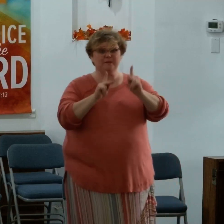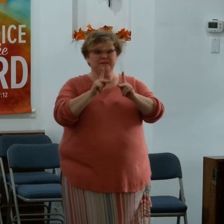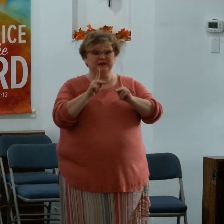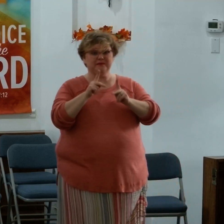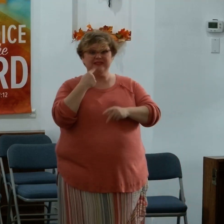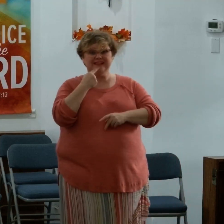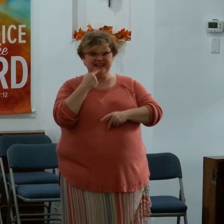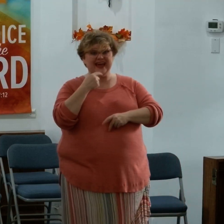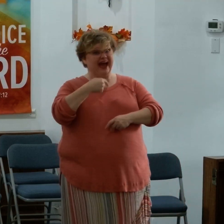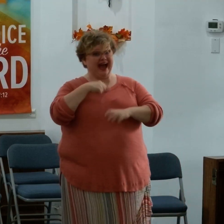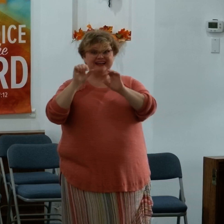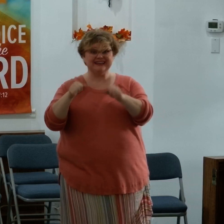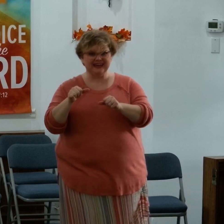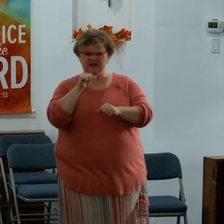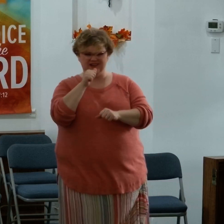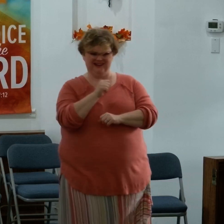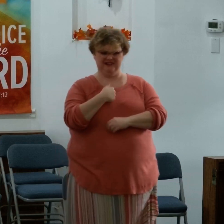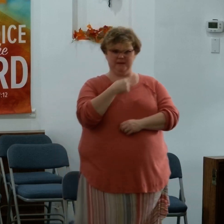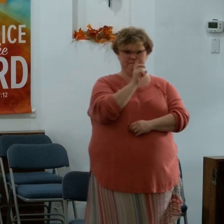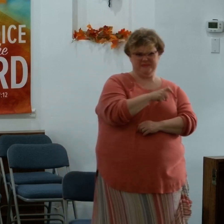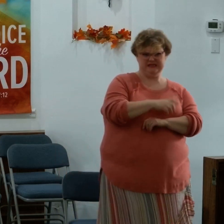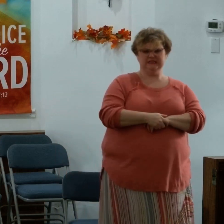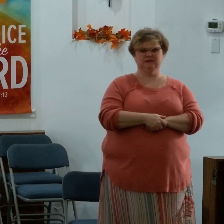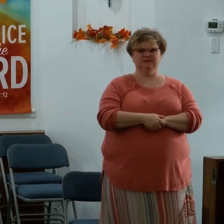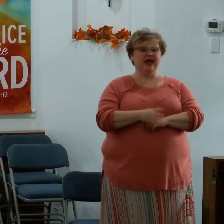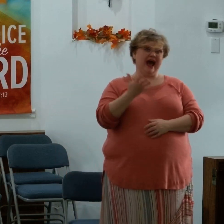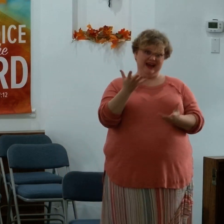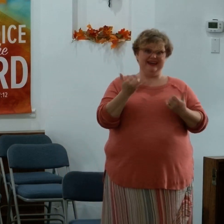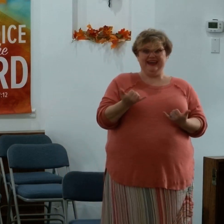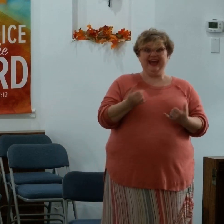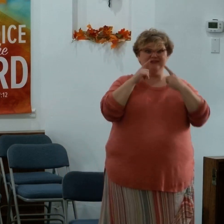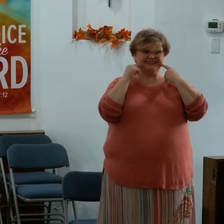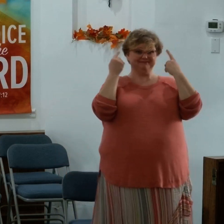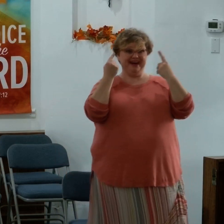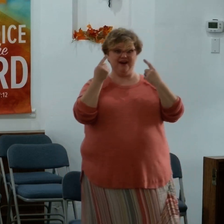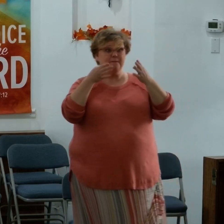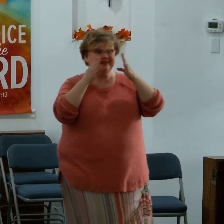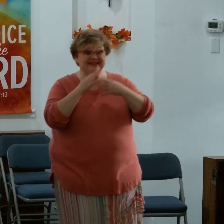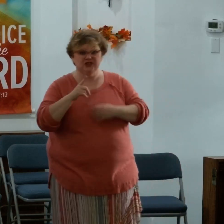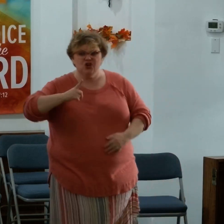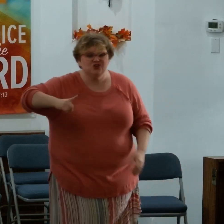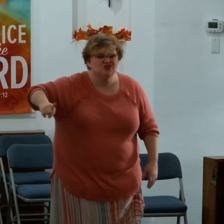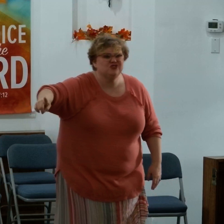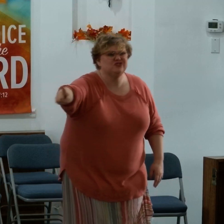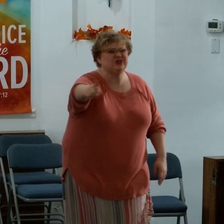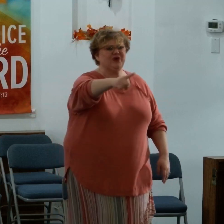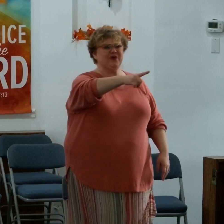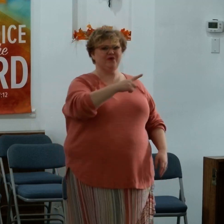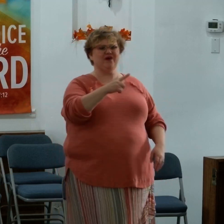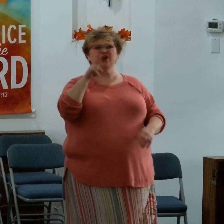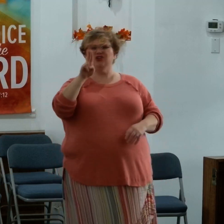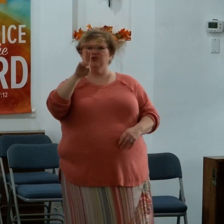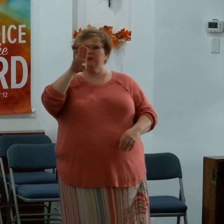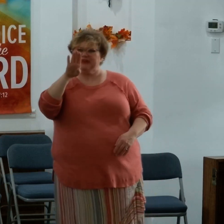people. So, and I know, let me smile real big now. Listen to me. You are Union